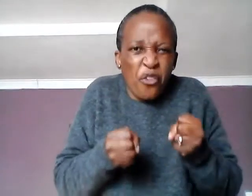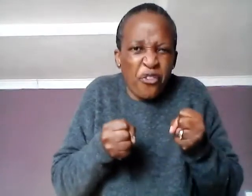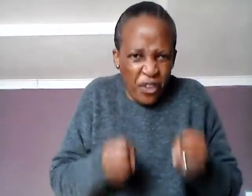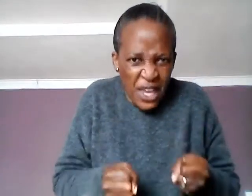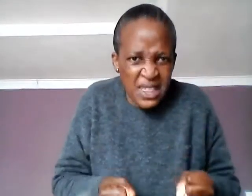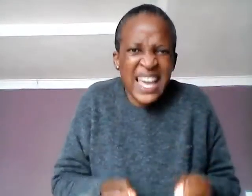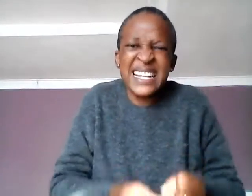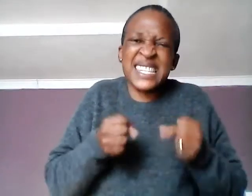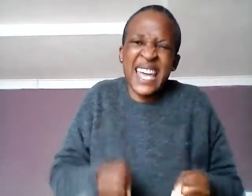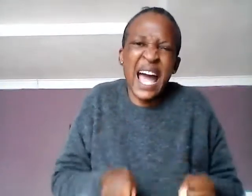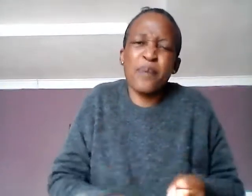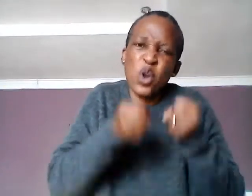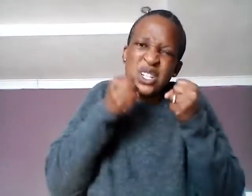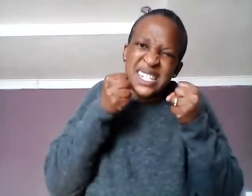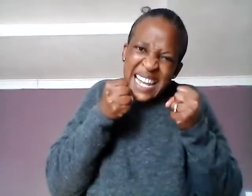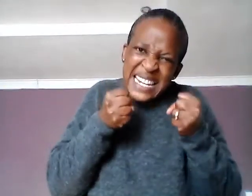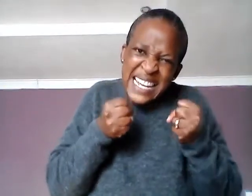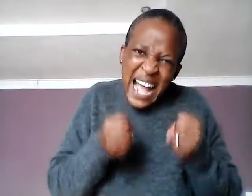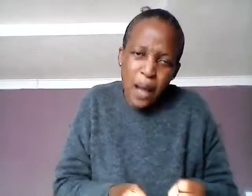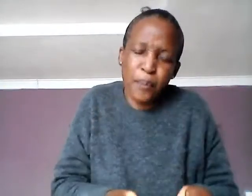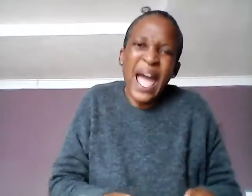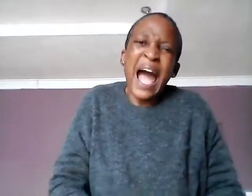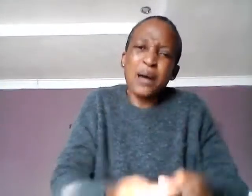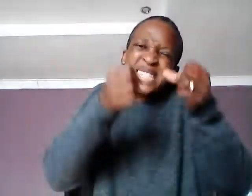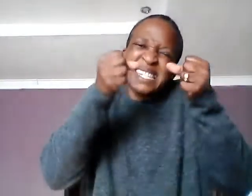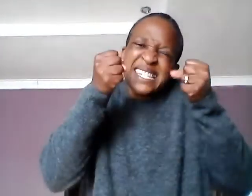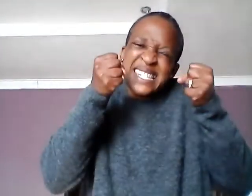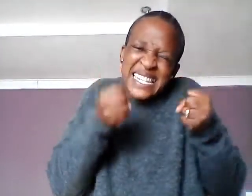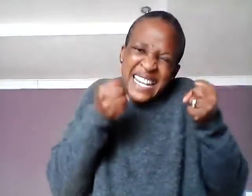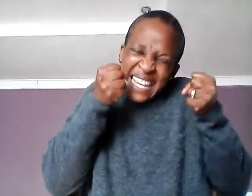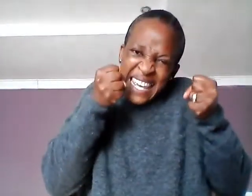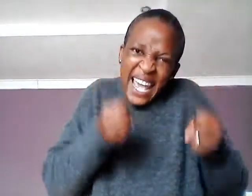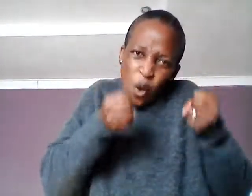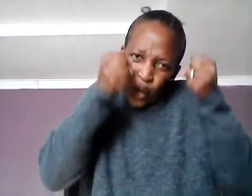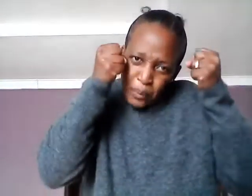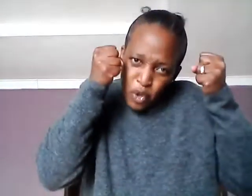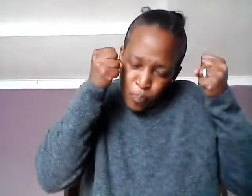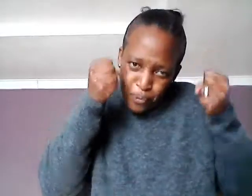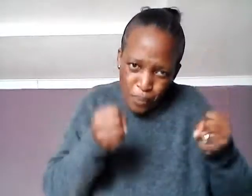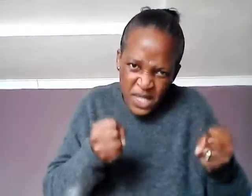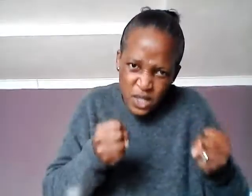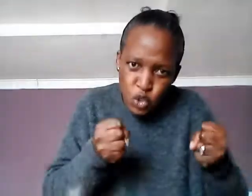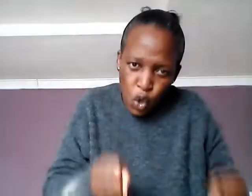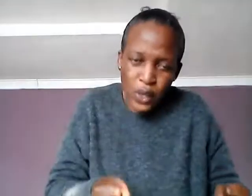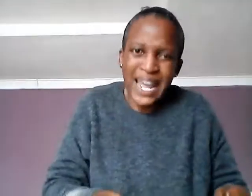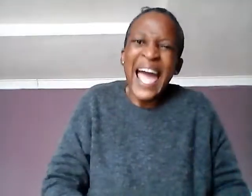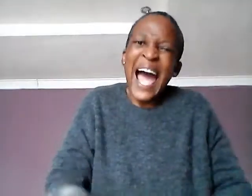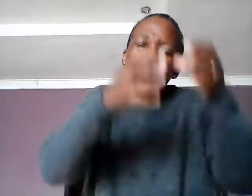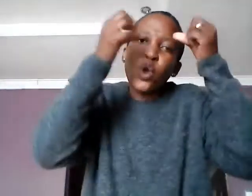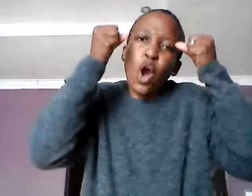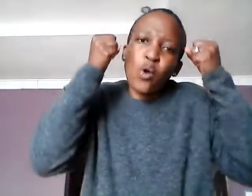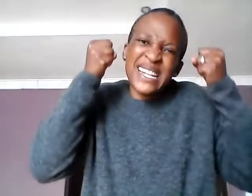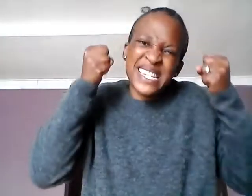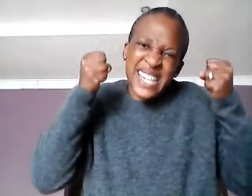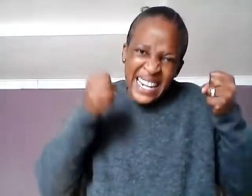faith. And say, I'm not standing up. I'm sitting here on your promises, God. I will only stand up